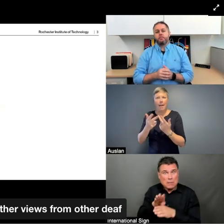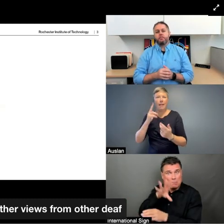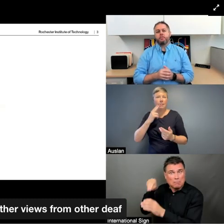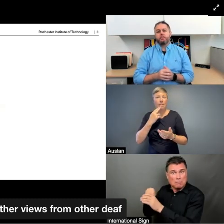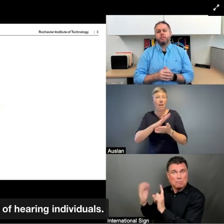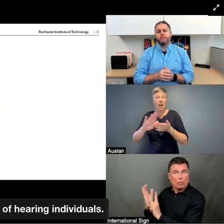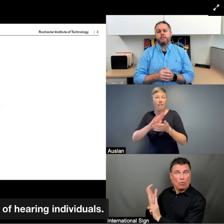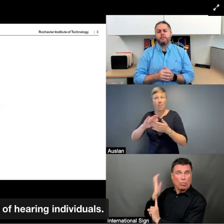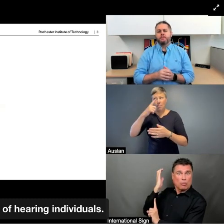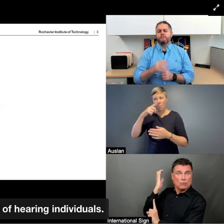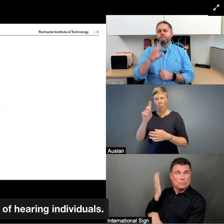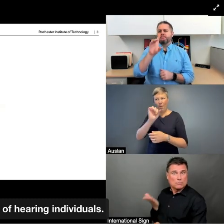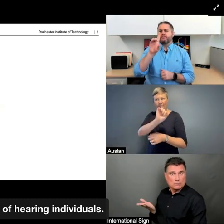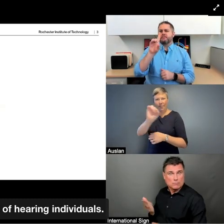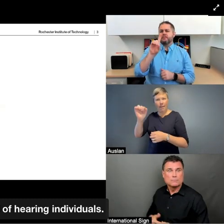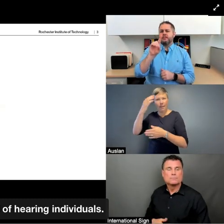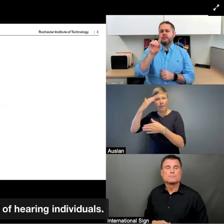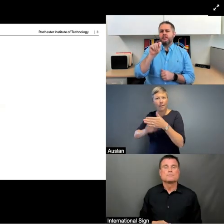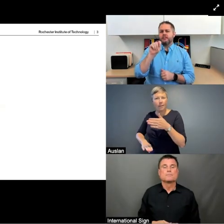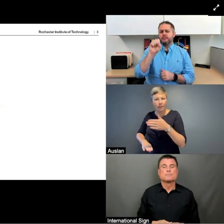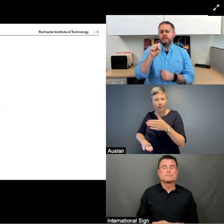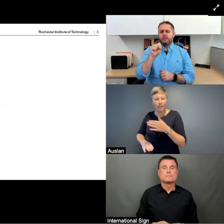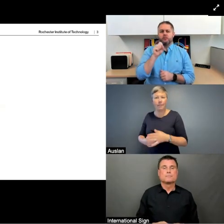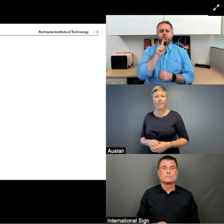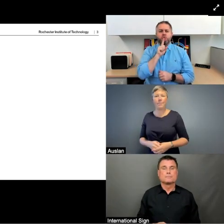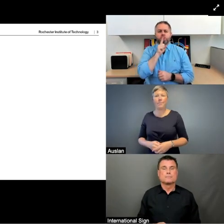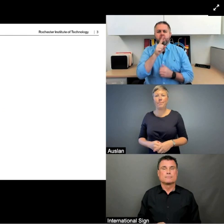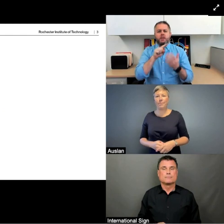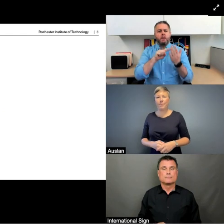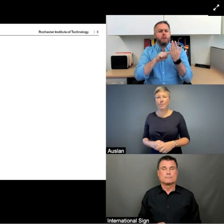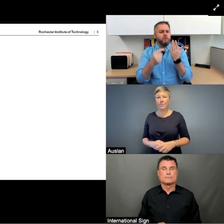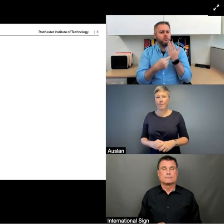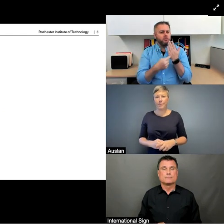views from other deaf and hard of hearing individuals.